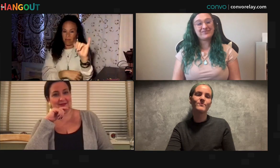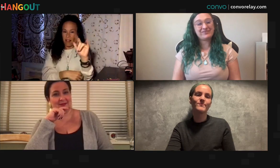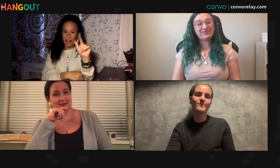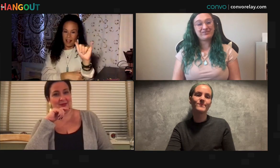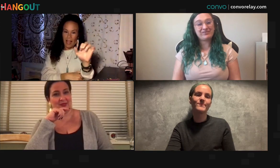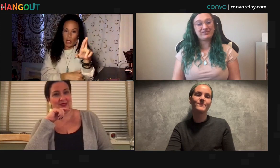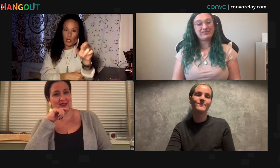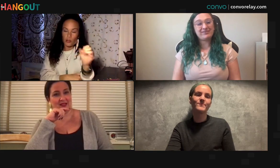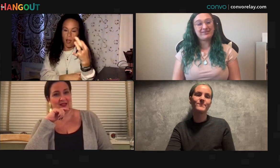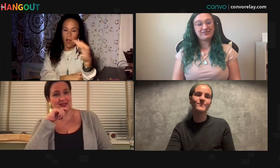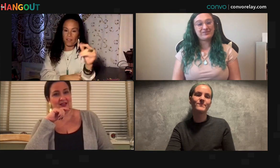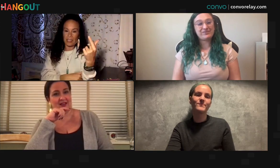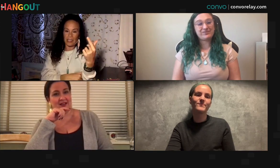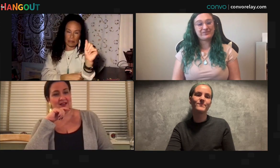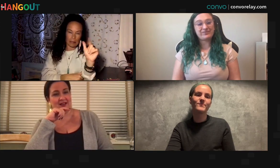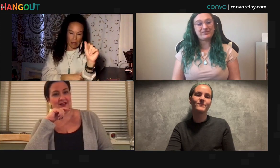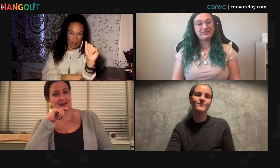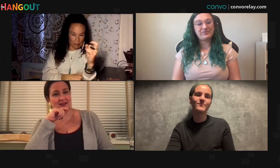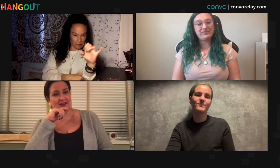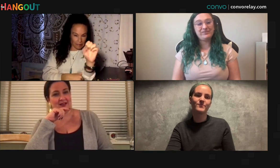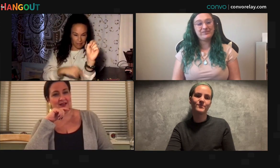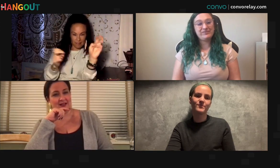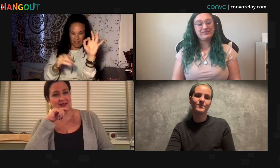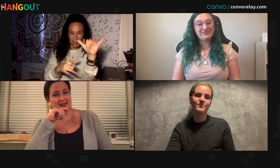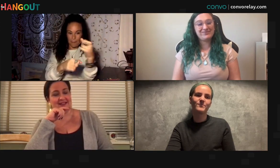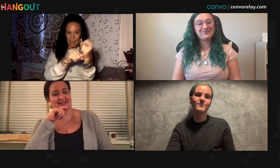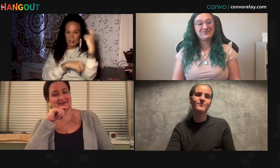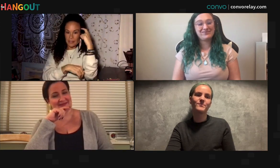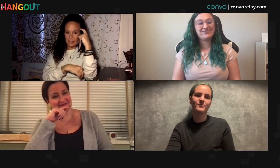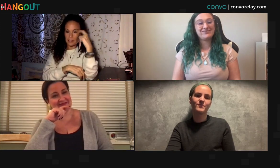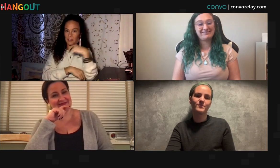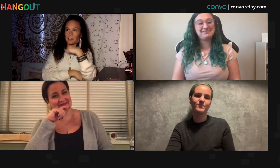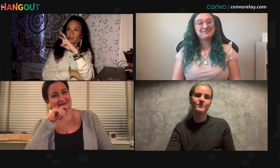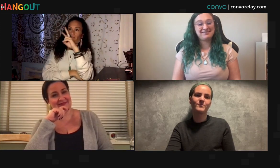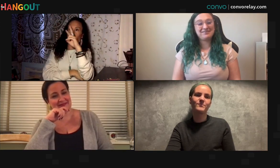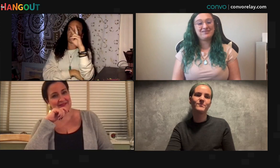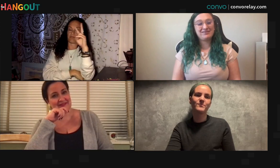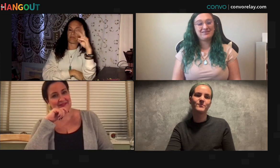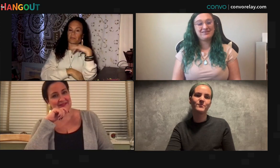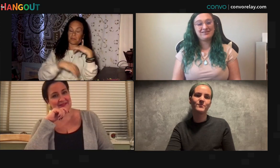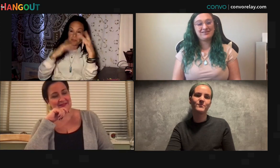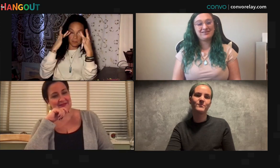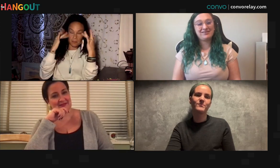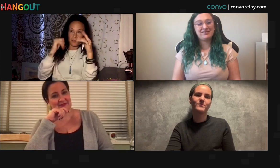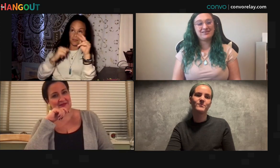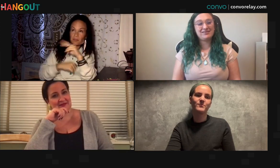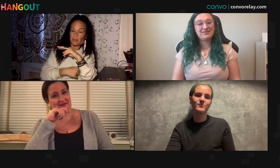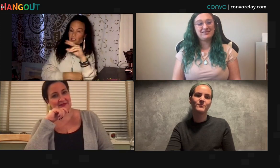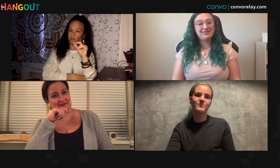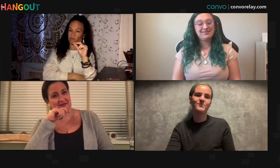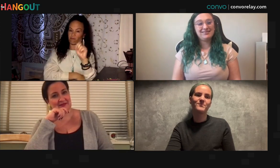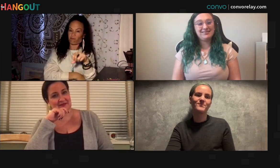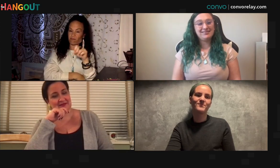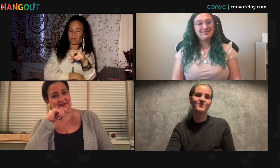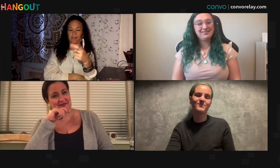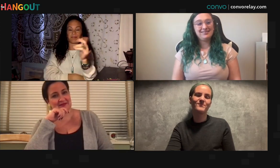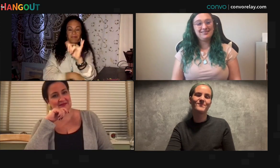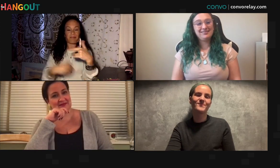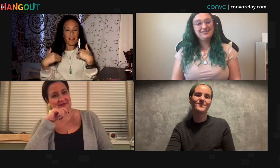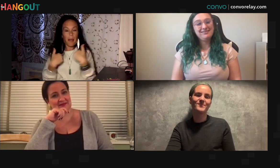other layers, even beyond layers that we could see. The layers of the galaxies have layers, if that even makes sense. So you